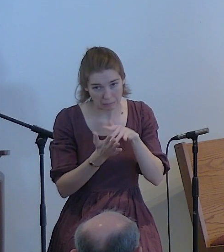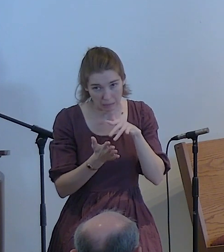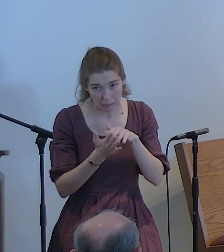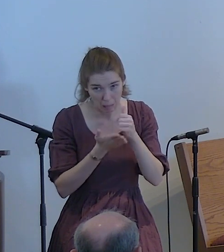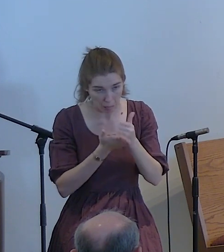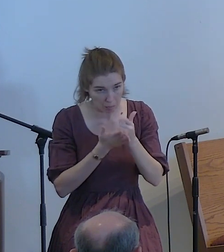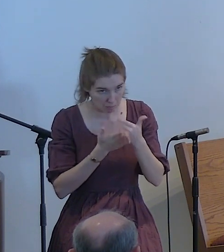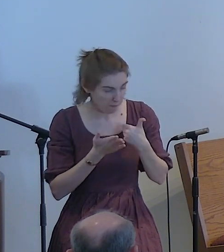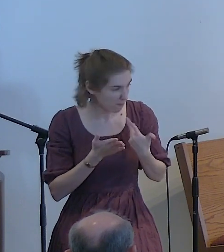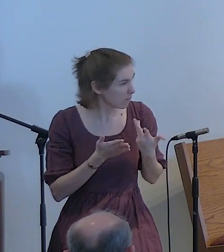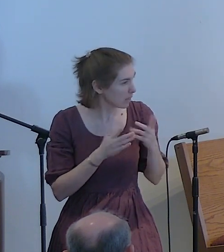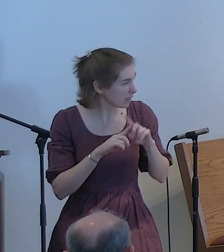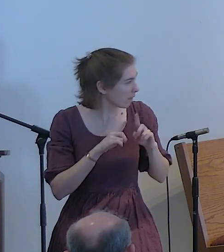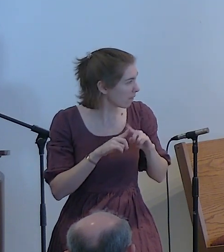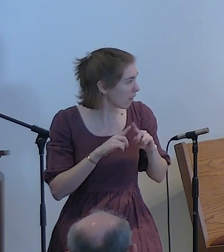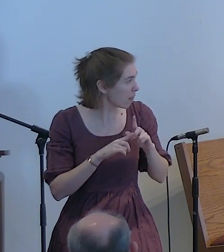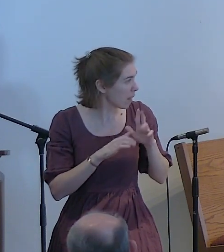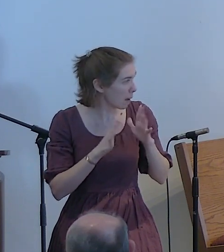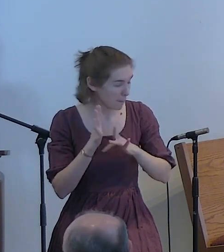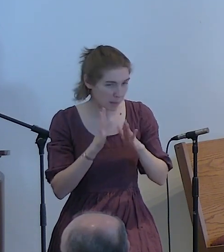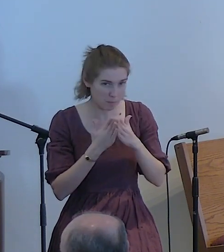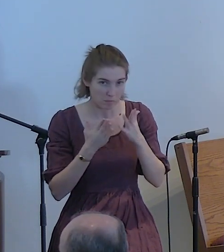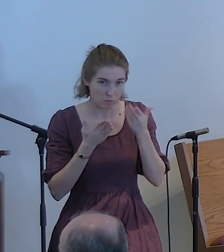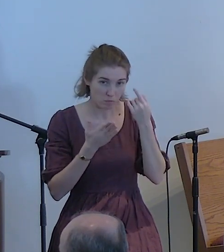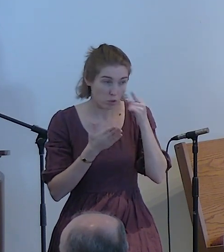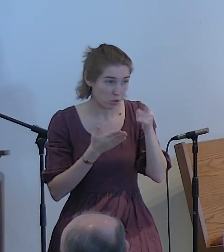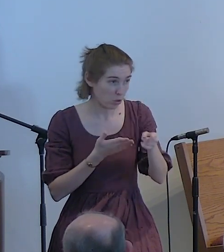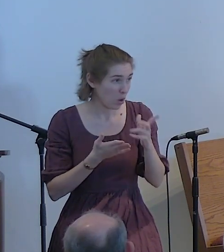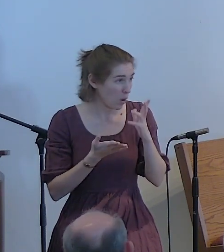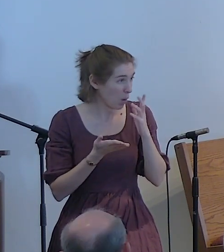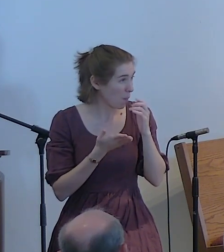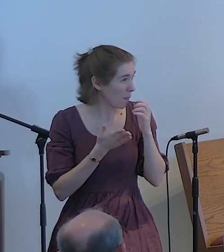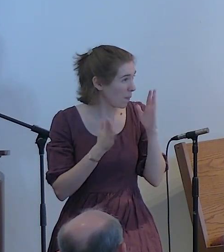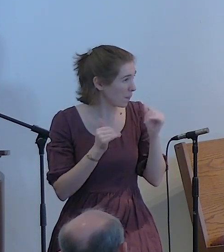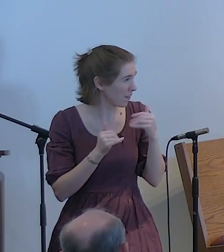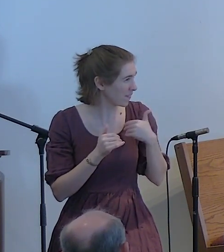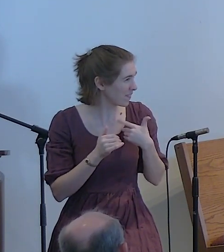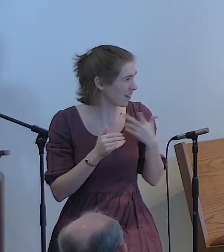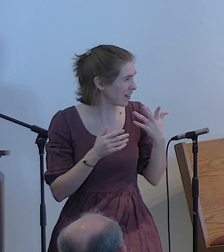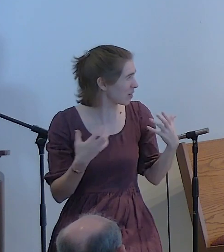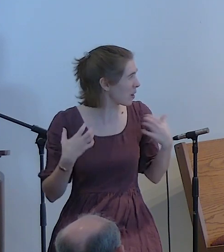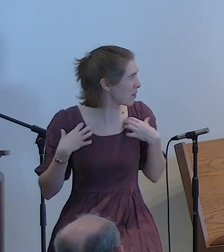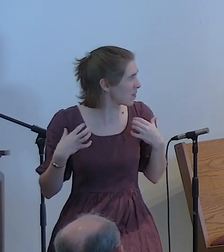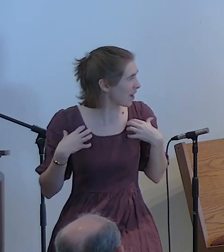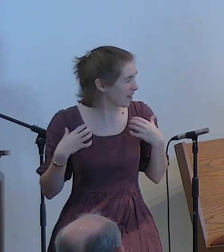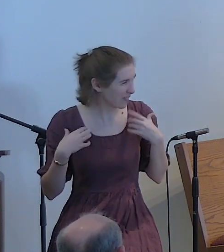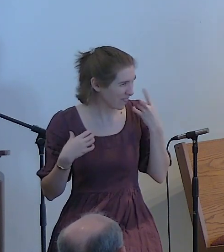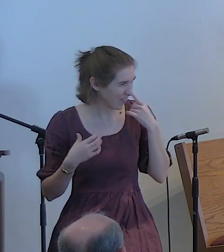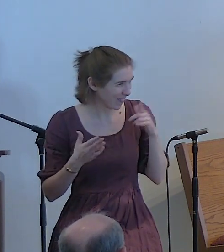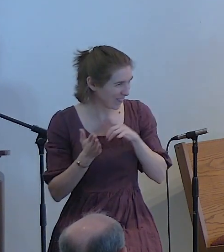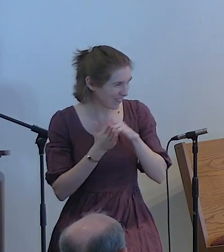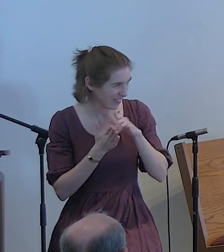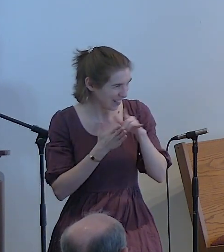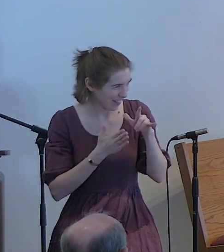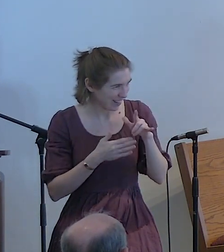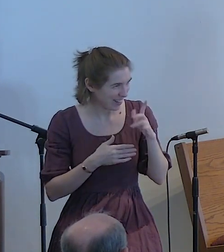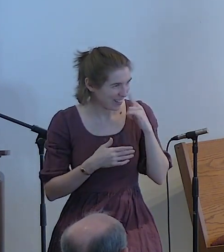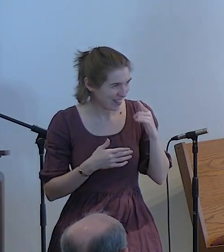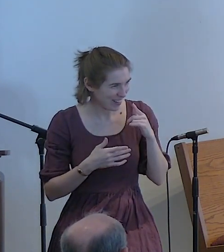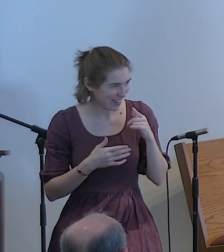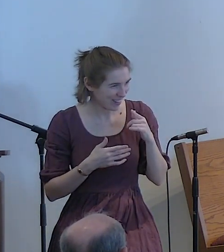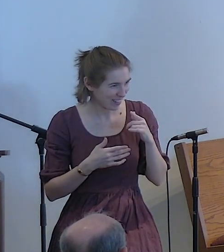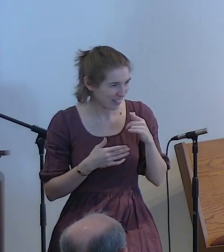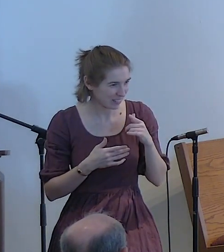for you, too. So this Bible is for you, too. So I hope you can find room in your backpack on the plane for that. You'll make some